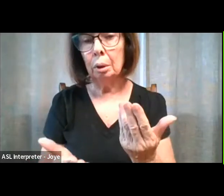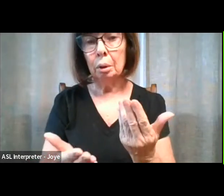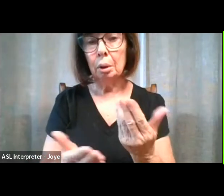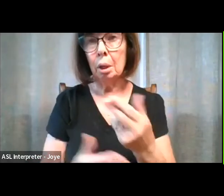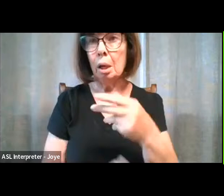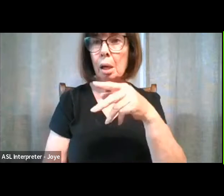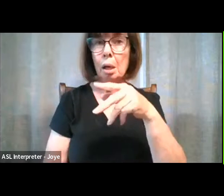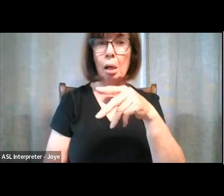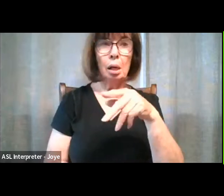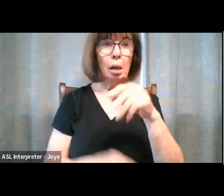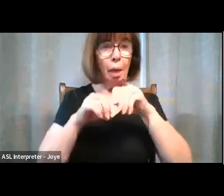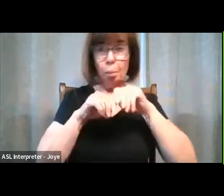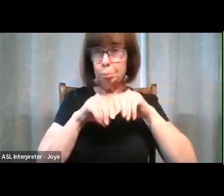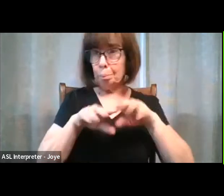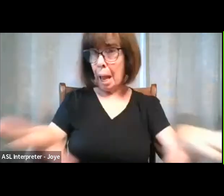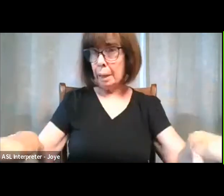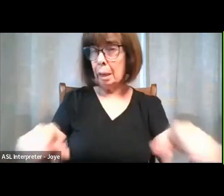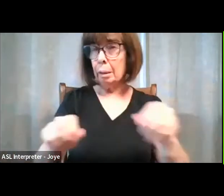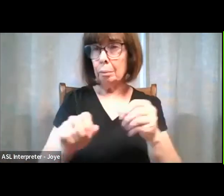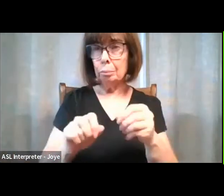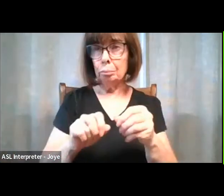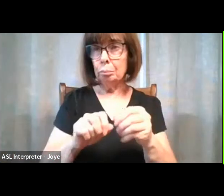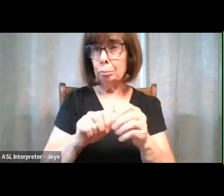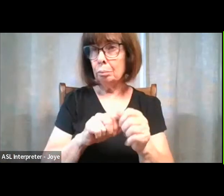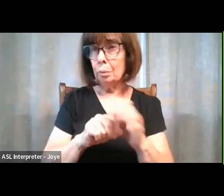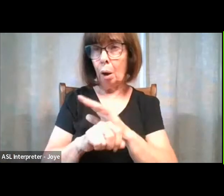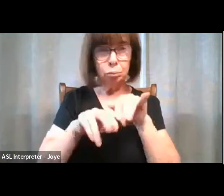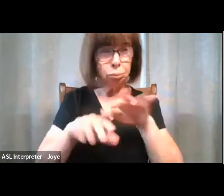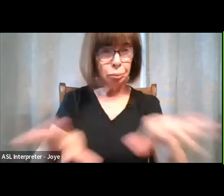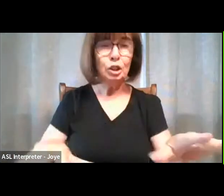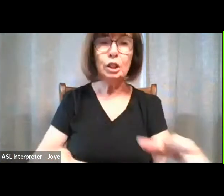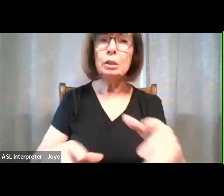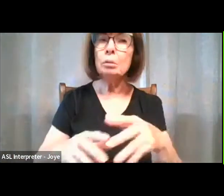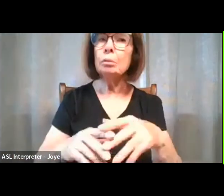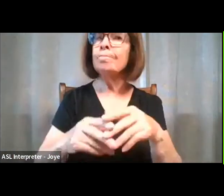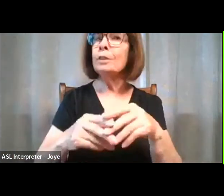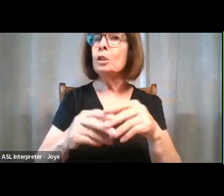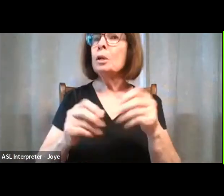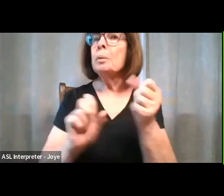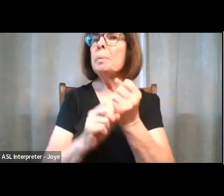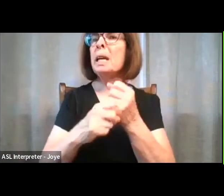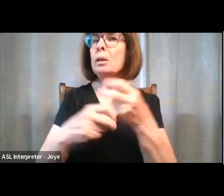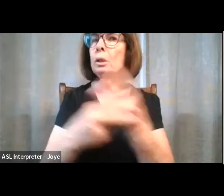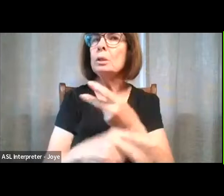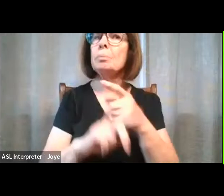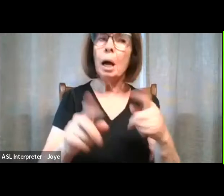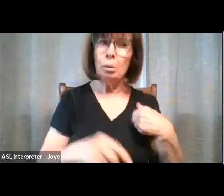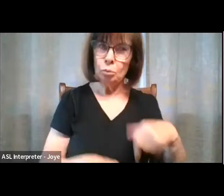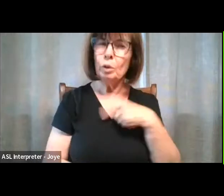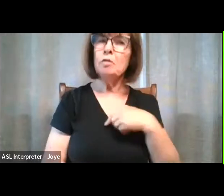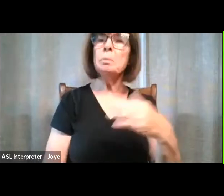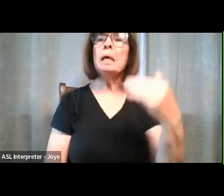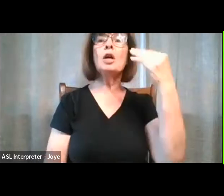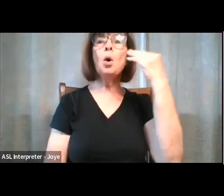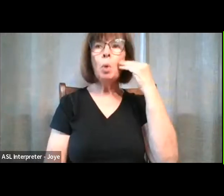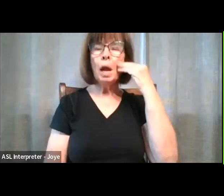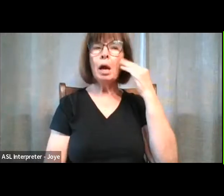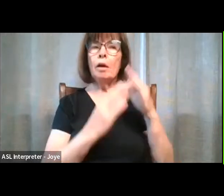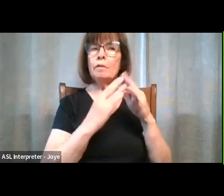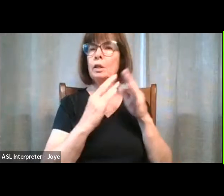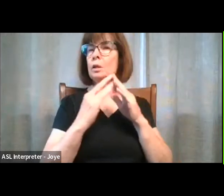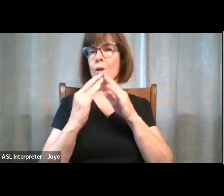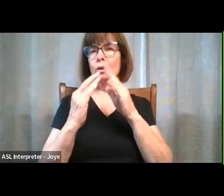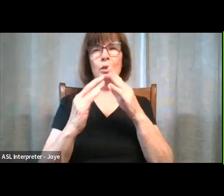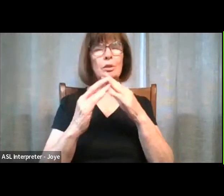just exacerbated it, but we have been aware of the conditions of the communities for a long time,